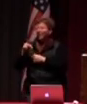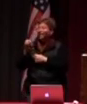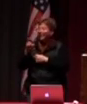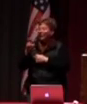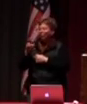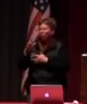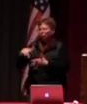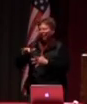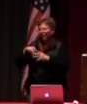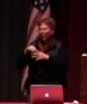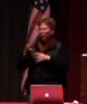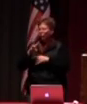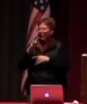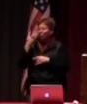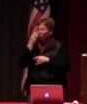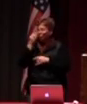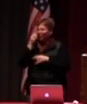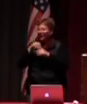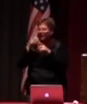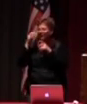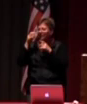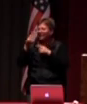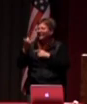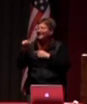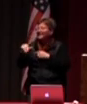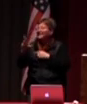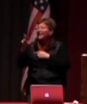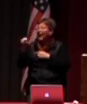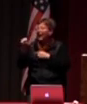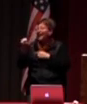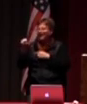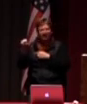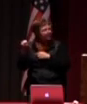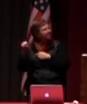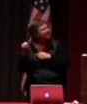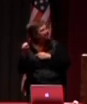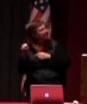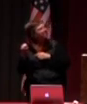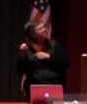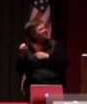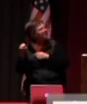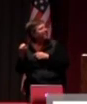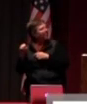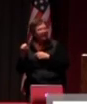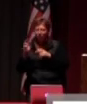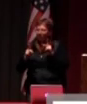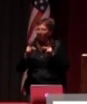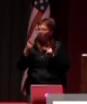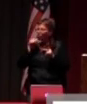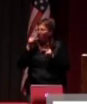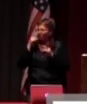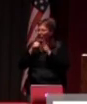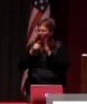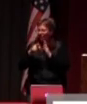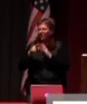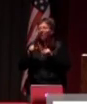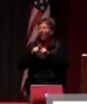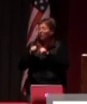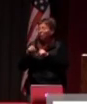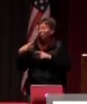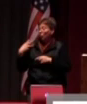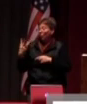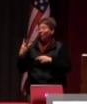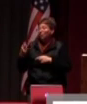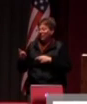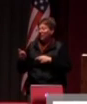disguise while he was Tsar, and this was constantly referred to. You see an engraving of this up here. Or, of course, there's something like George